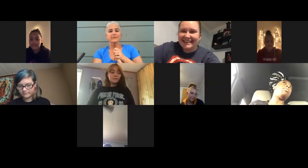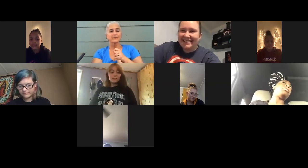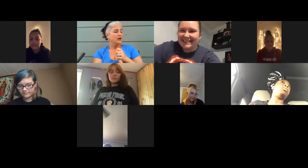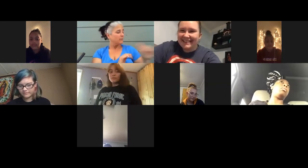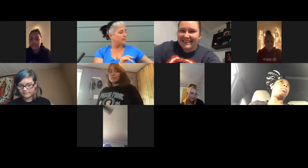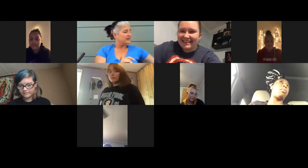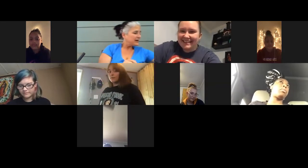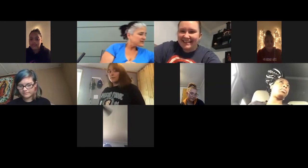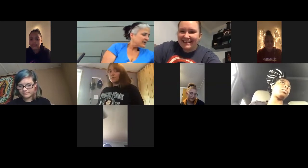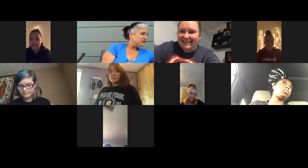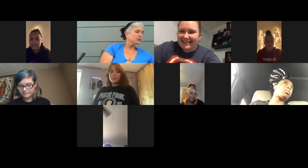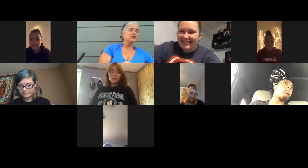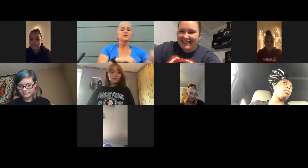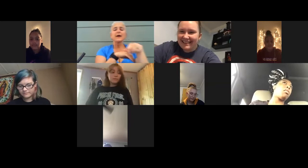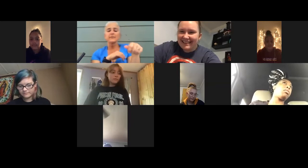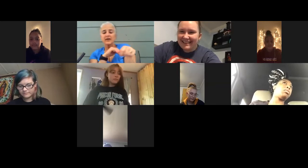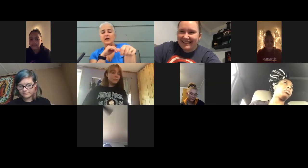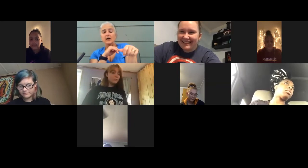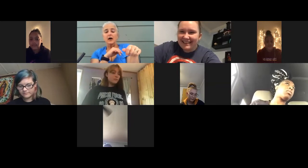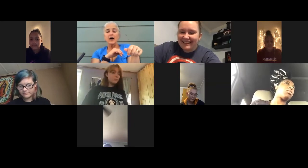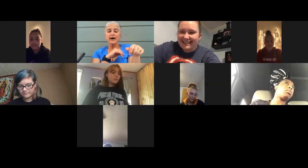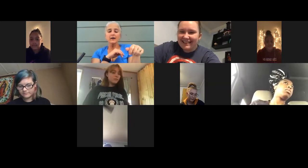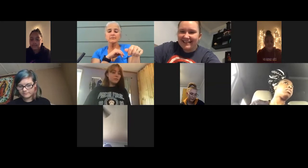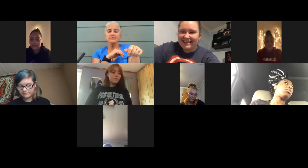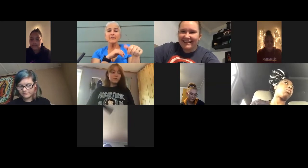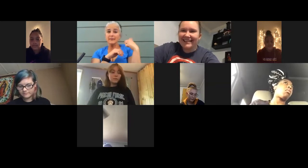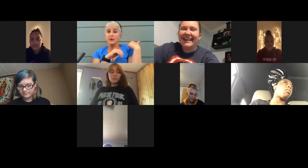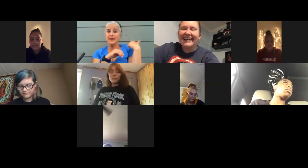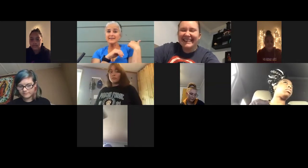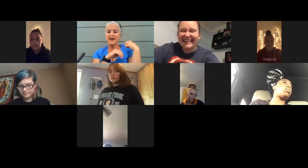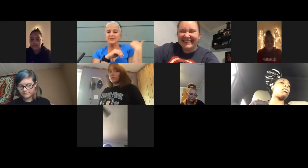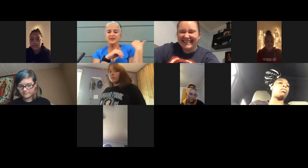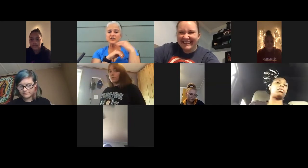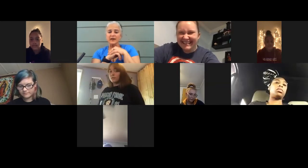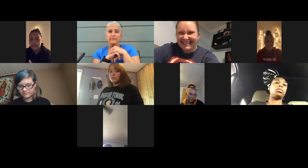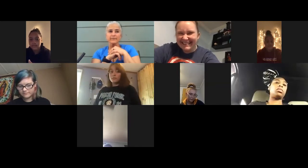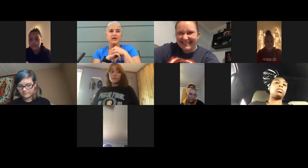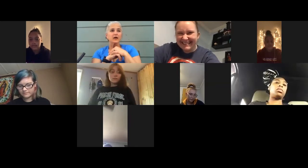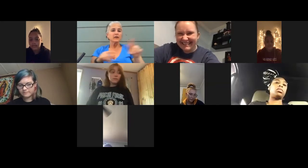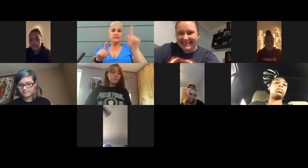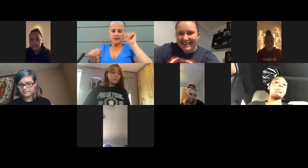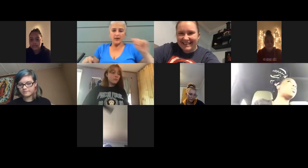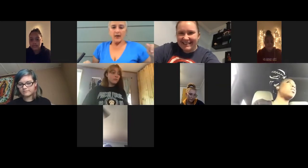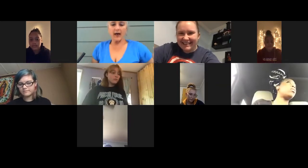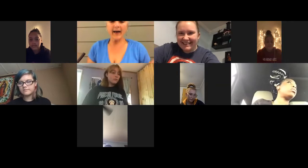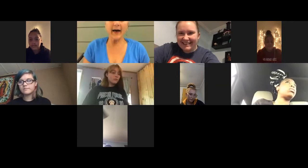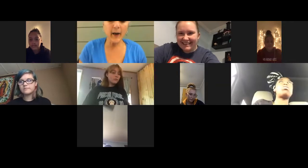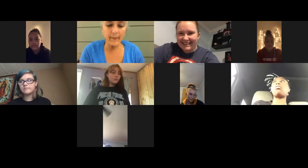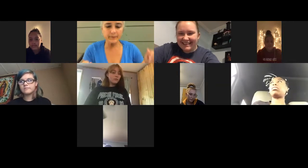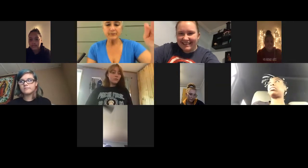Killing me. Mommy came outside so you wouldn't do that. I might be going back inside if he doesn't shut up.